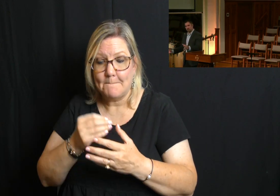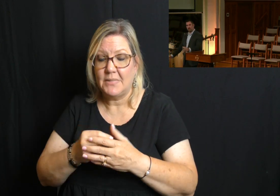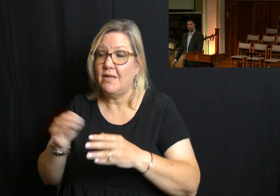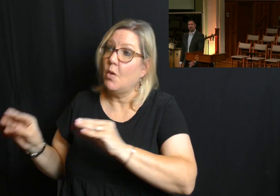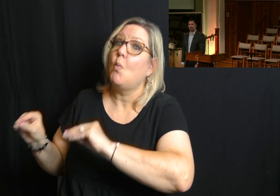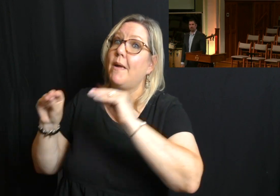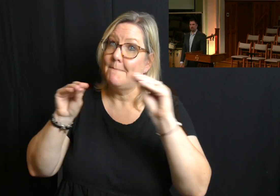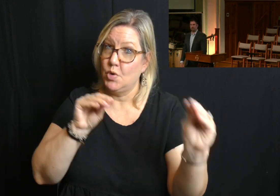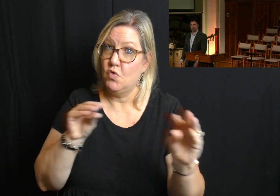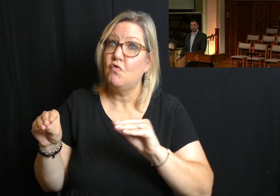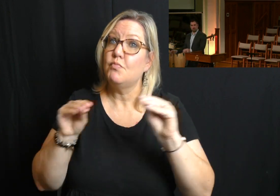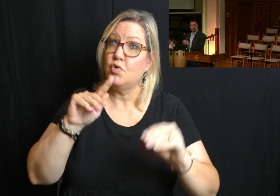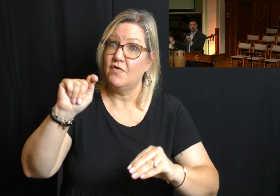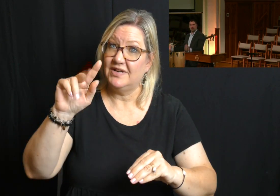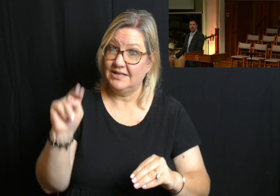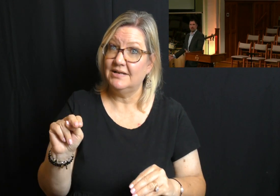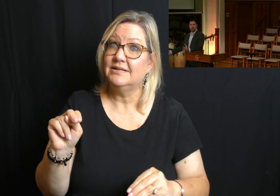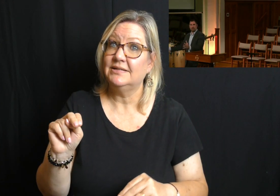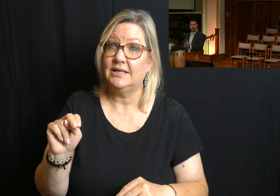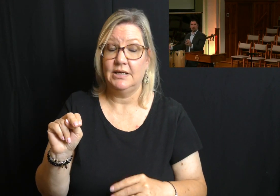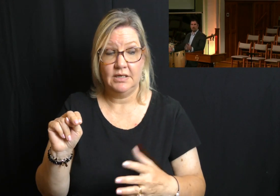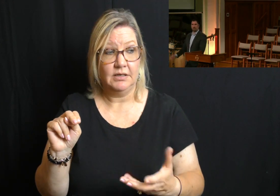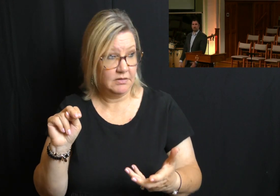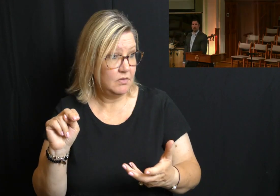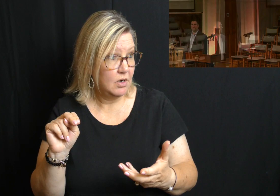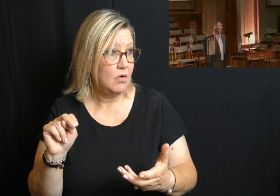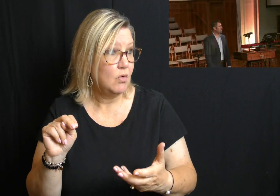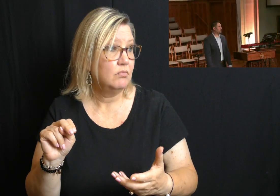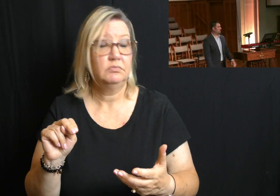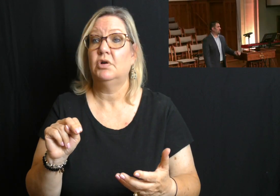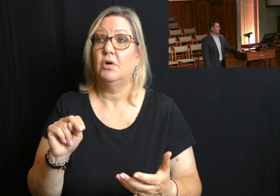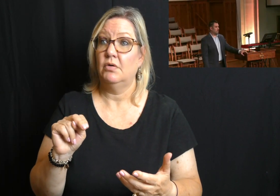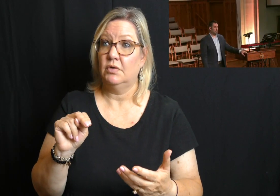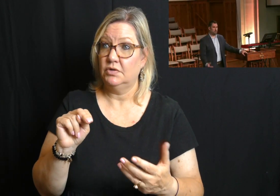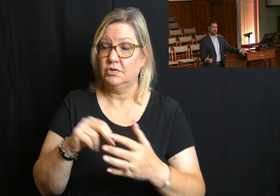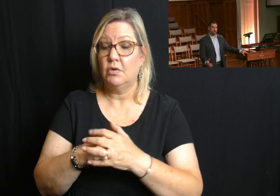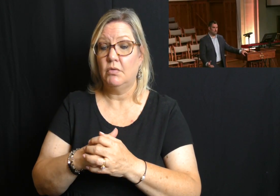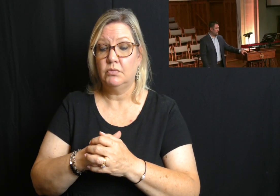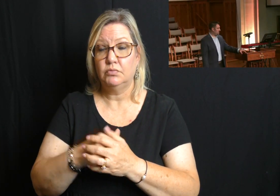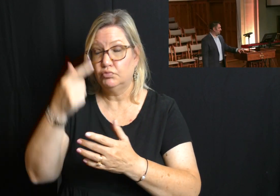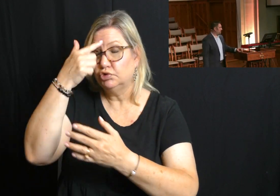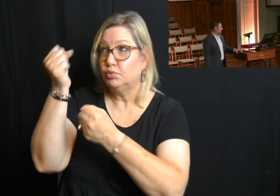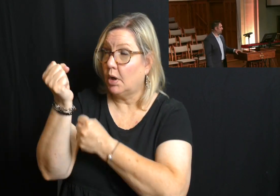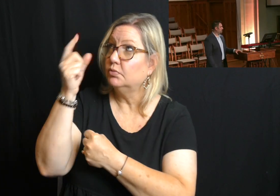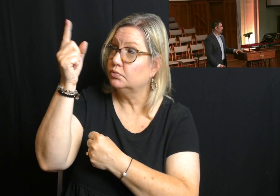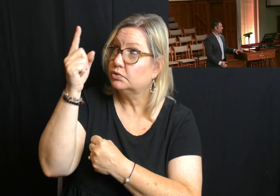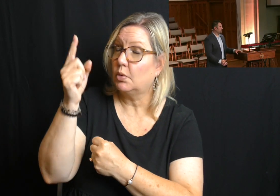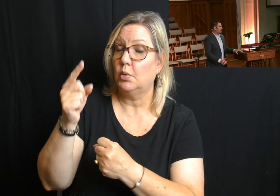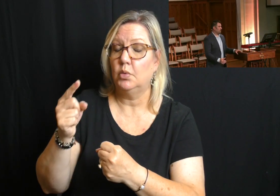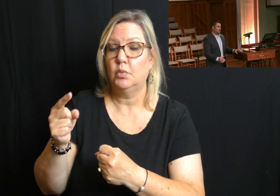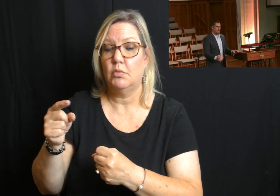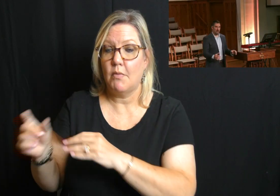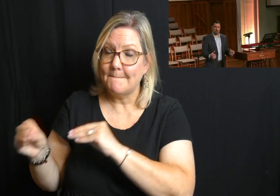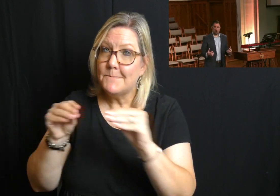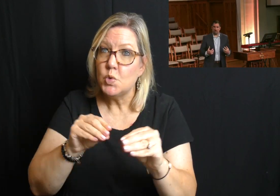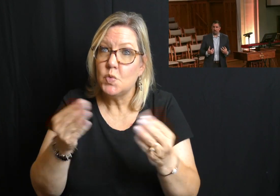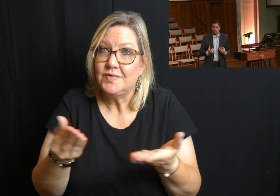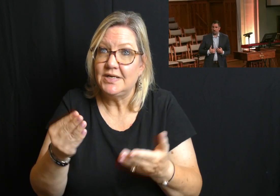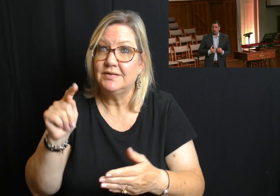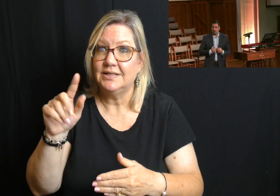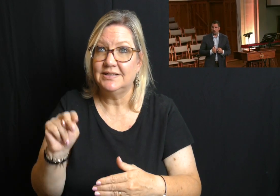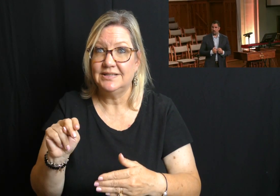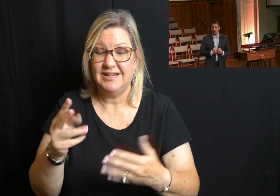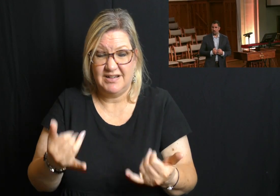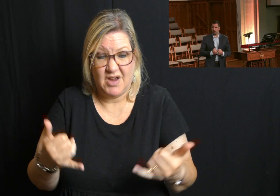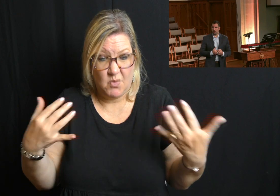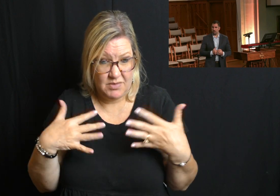still trying. This is supposed to be our Canaan, right? Our promised land. And then we got here, and now I'm fearful.